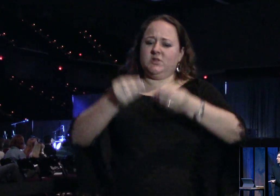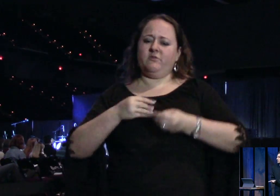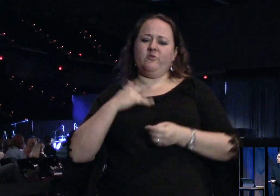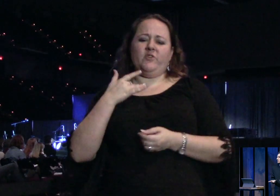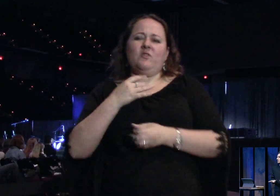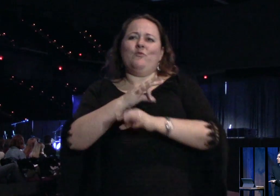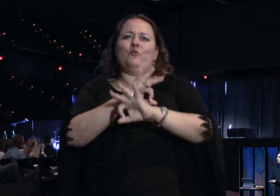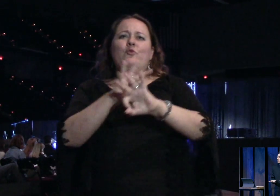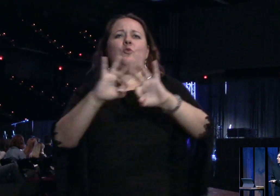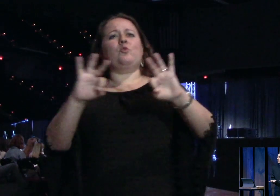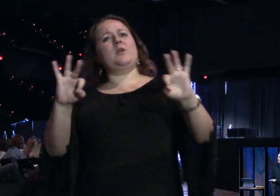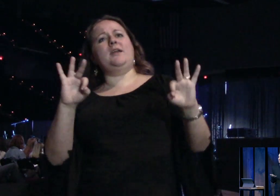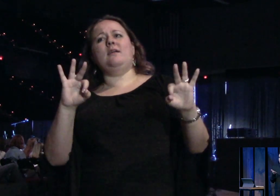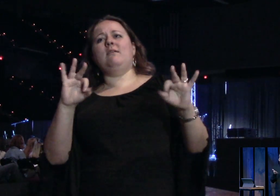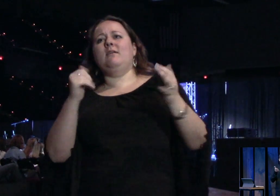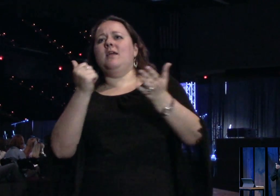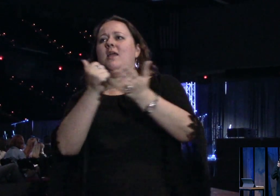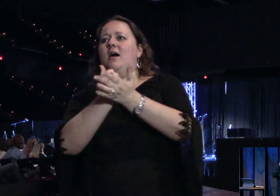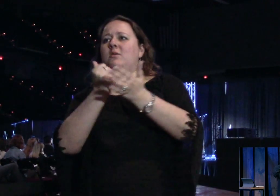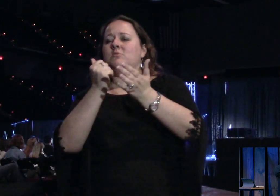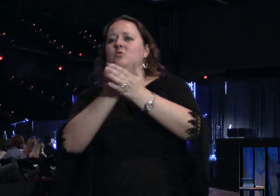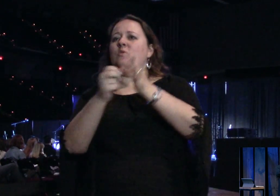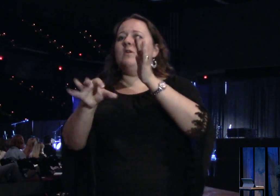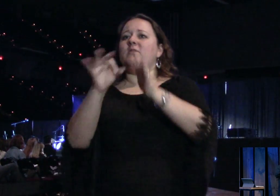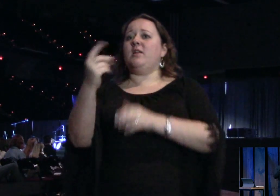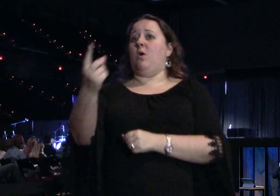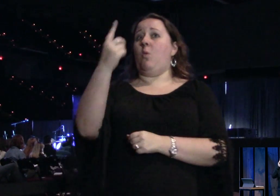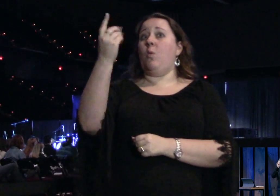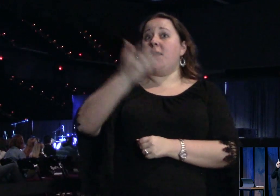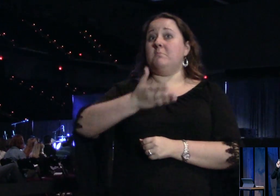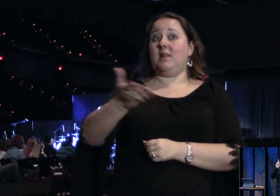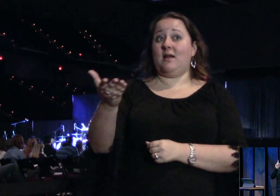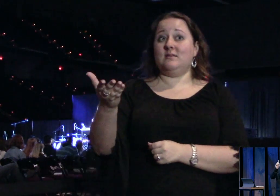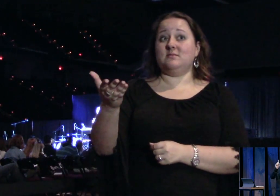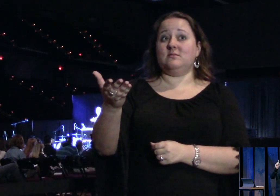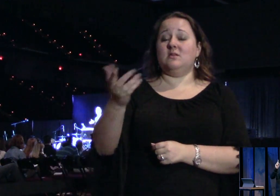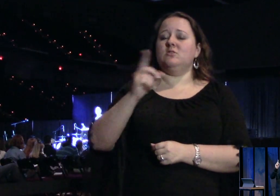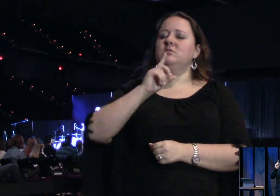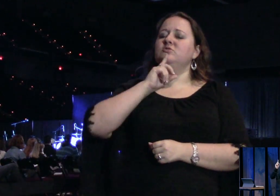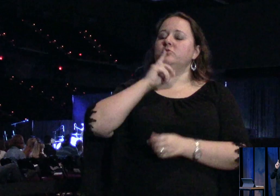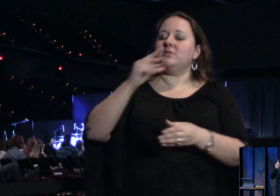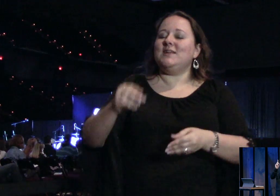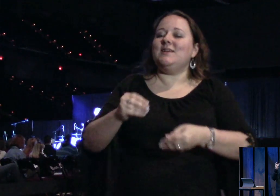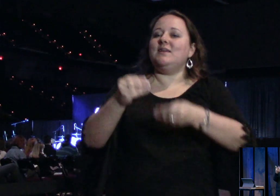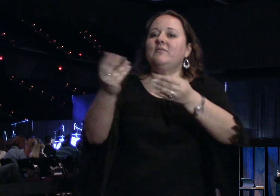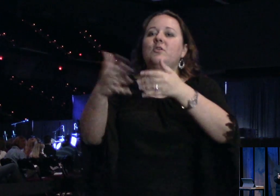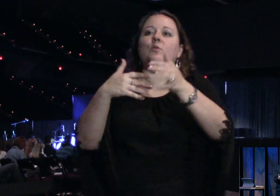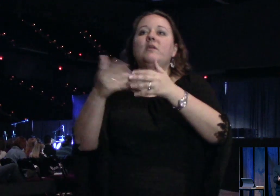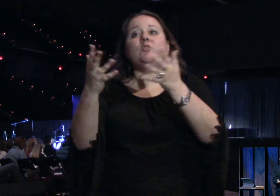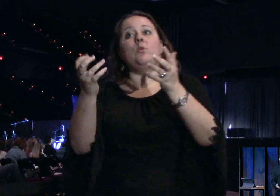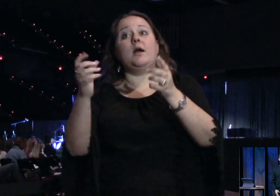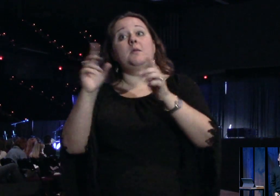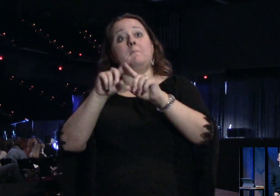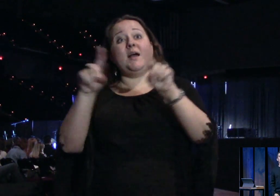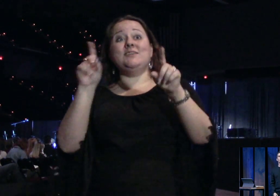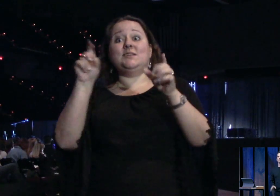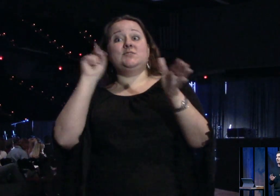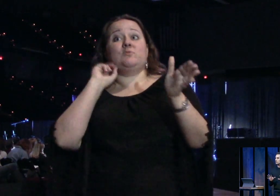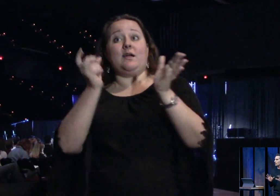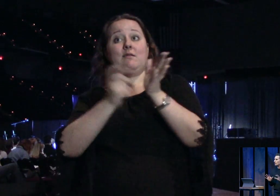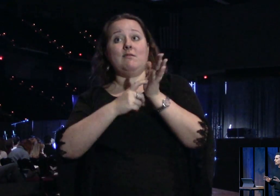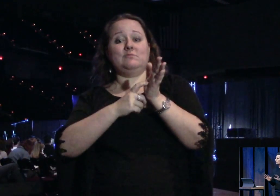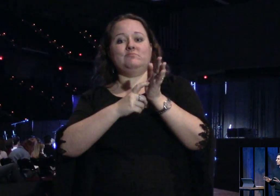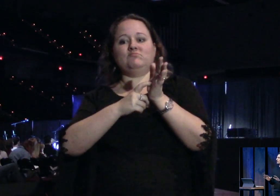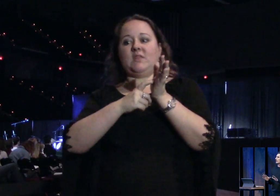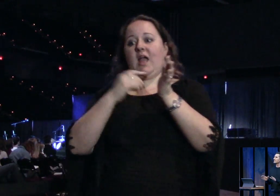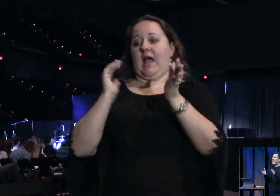you. It's meant to direct you to the one place that can truly give you what you want. But here's